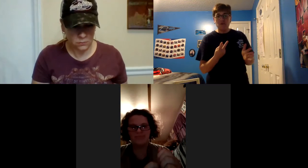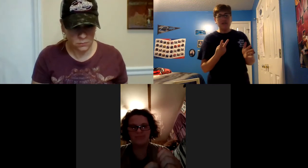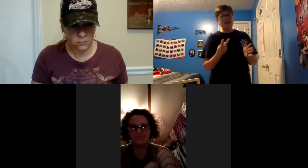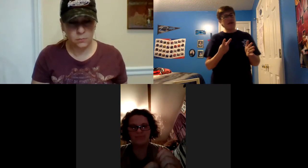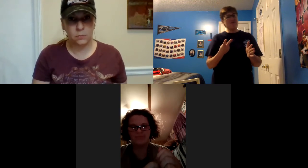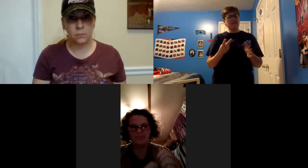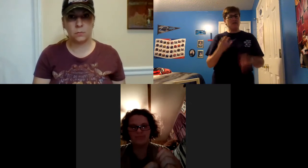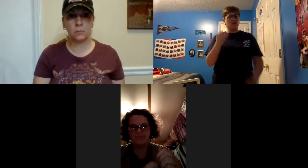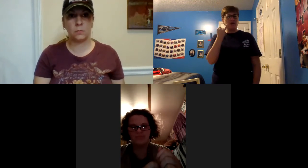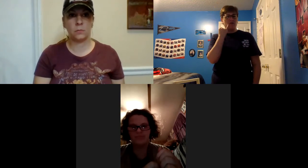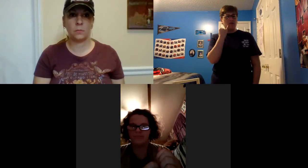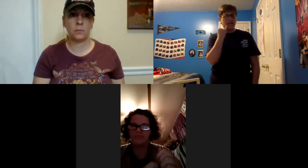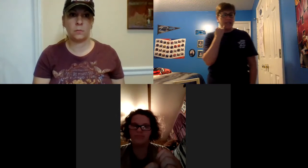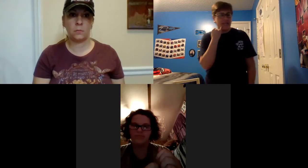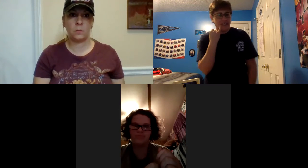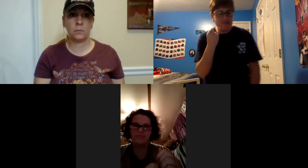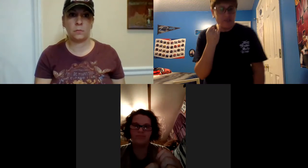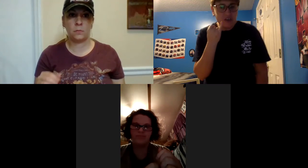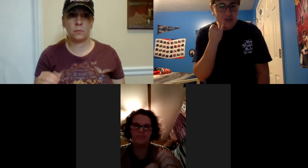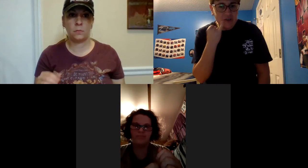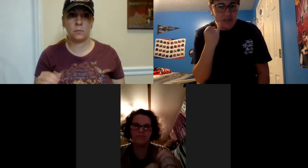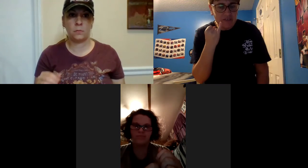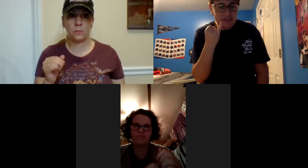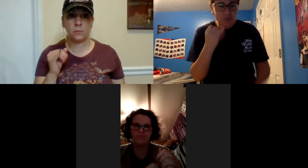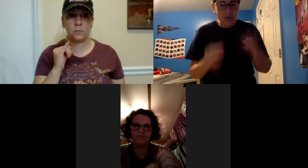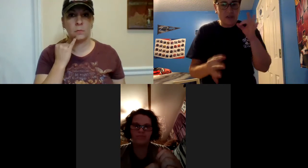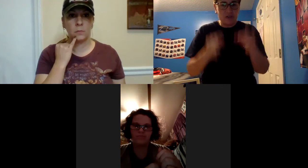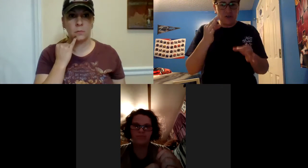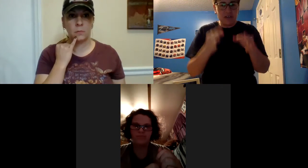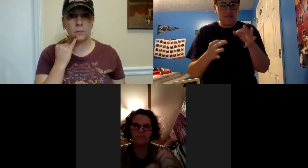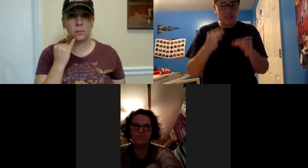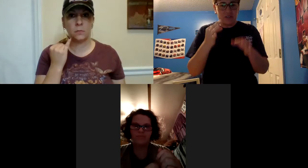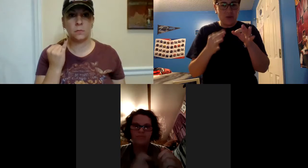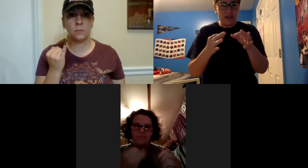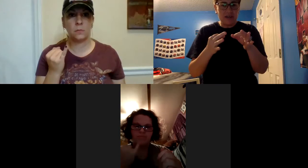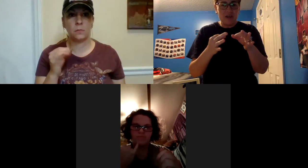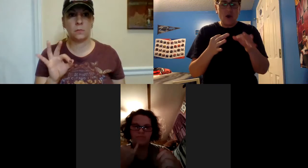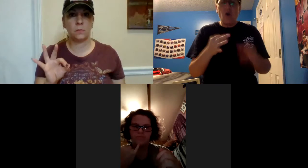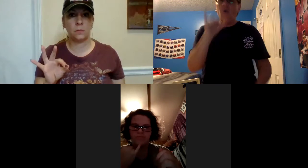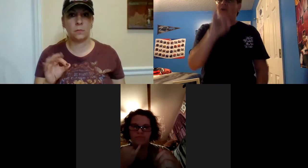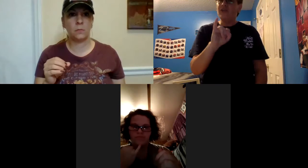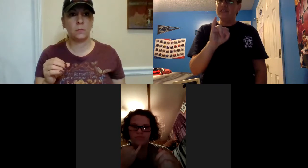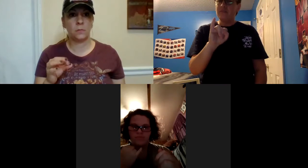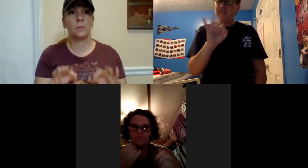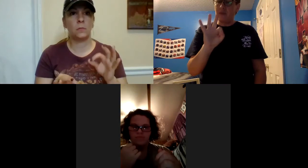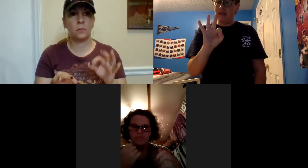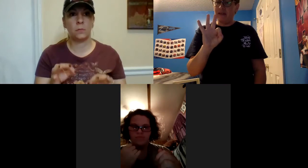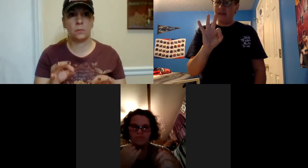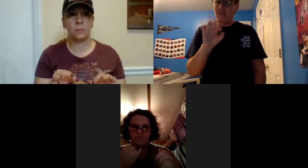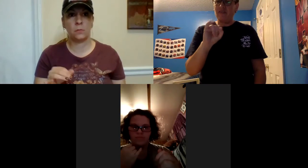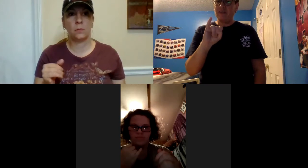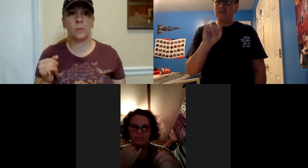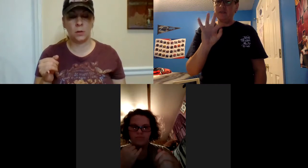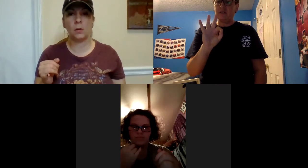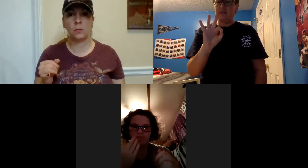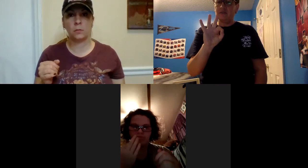If you are tired, I don't think we went over like if. You can do if this way, you can do if this way, or you can simply spell it